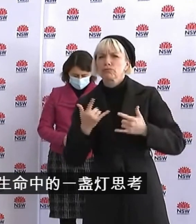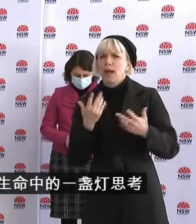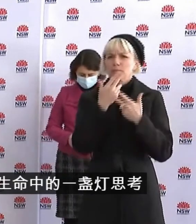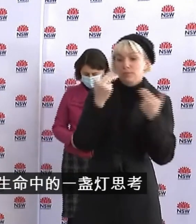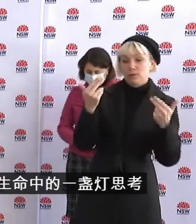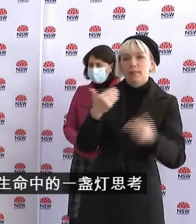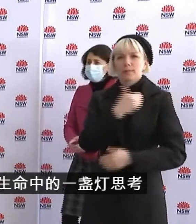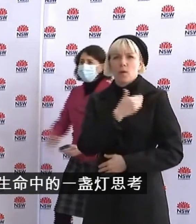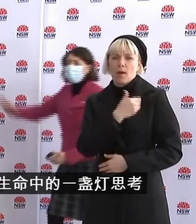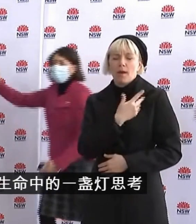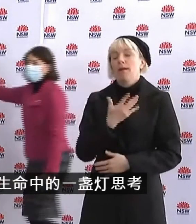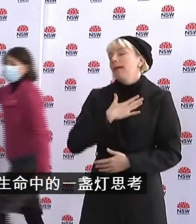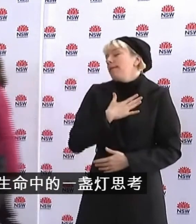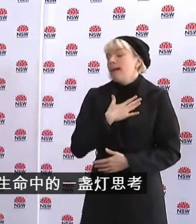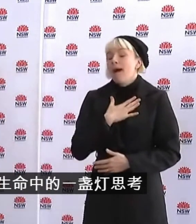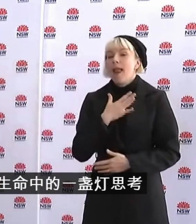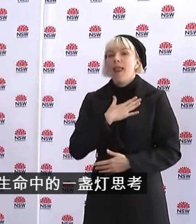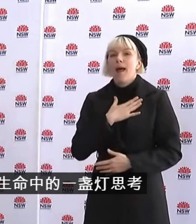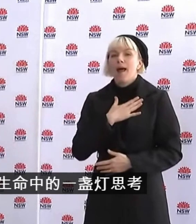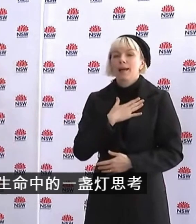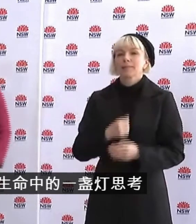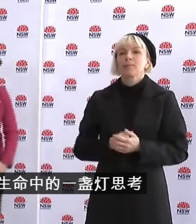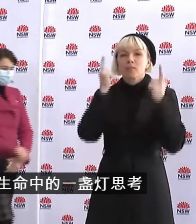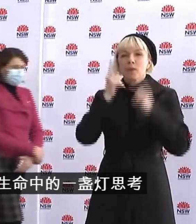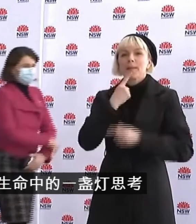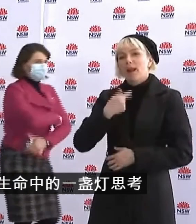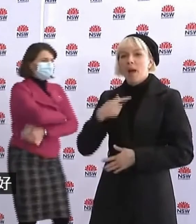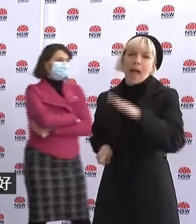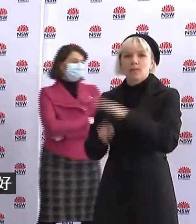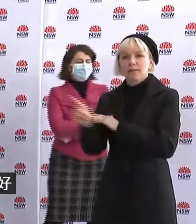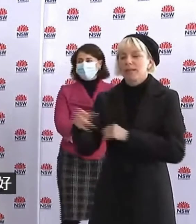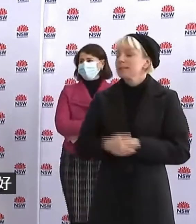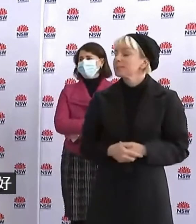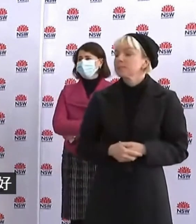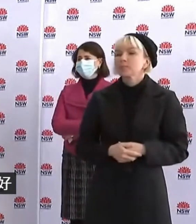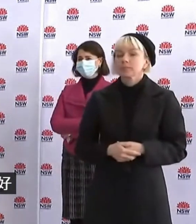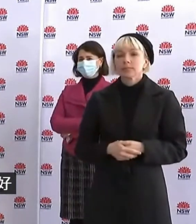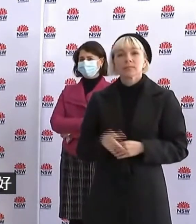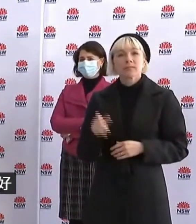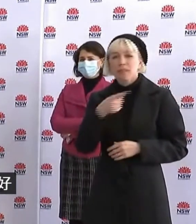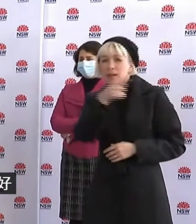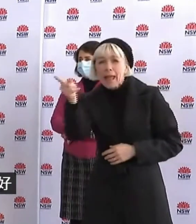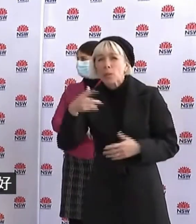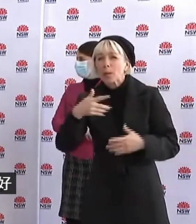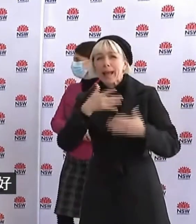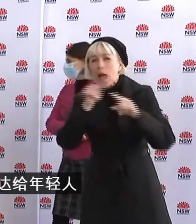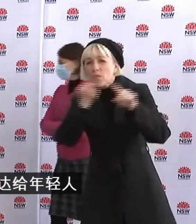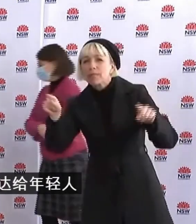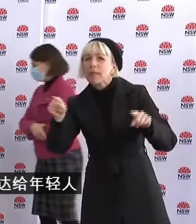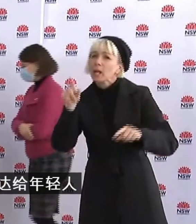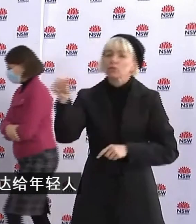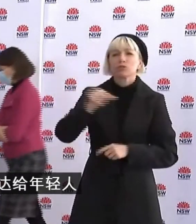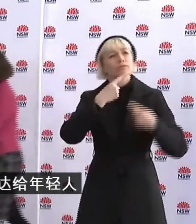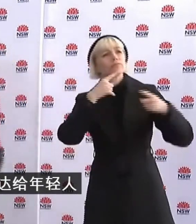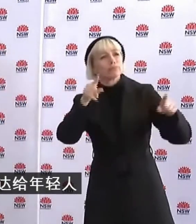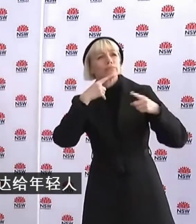light in my life this morning. And thank you, It's a light in my life to think that there is somebody out there from the media who is not only prepared to put the